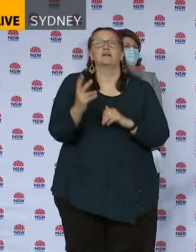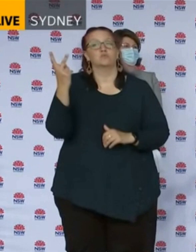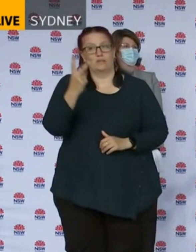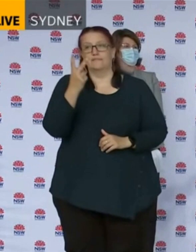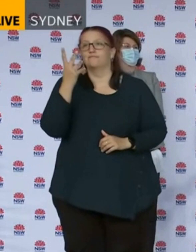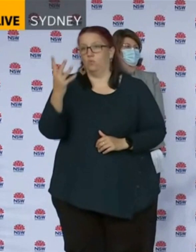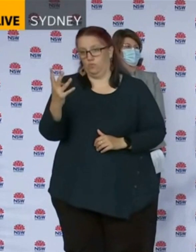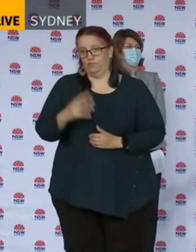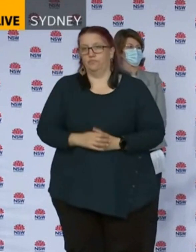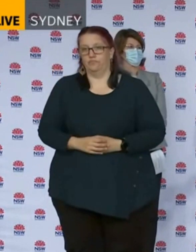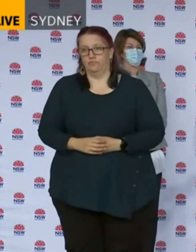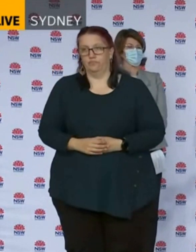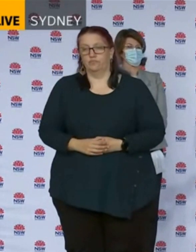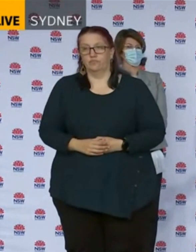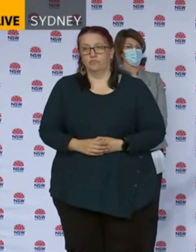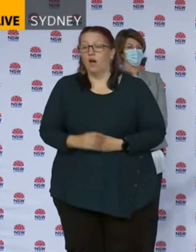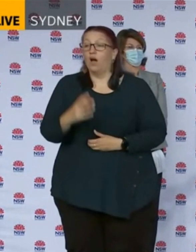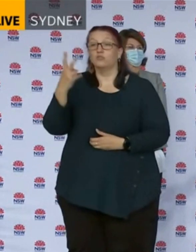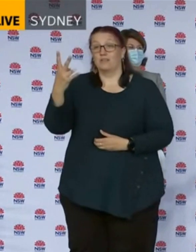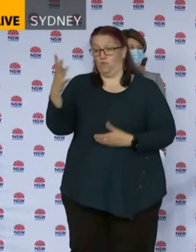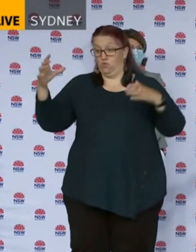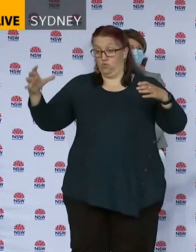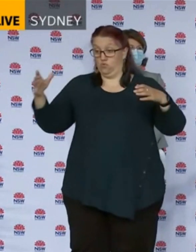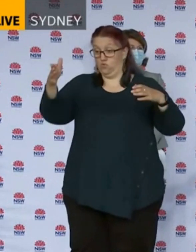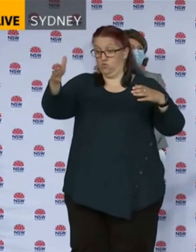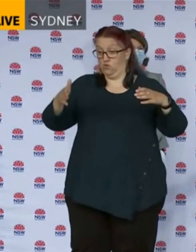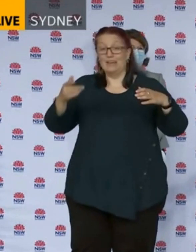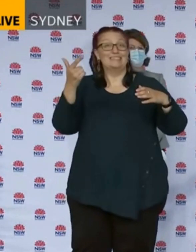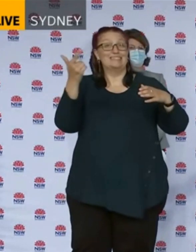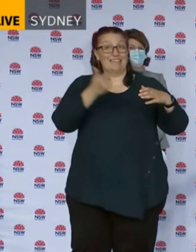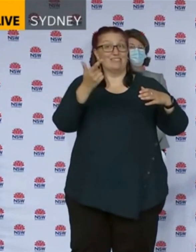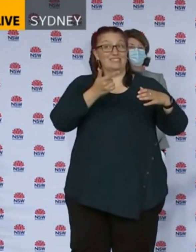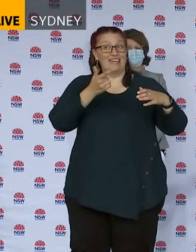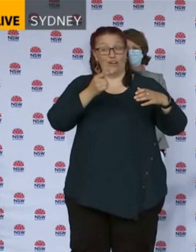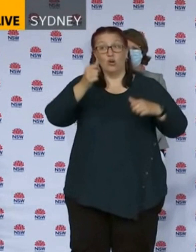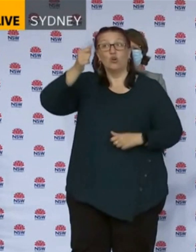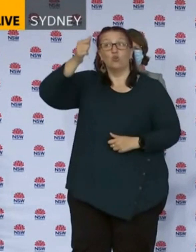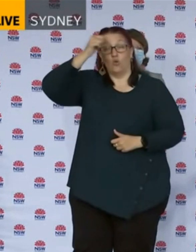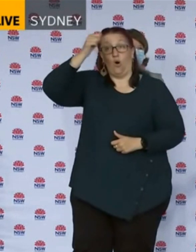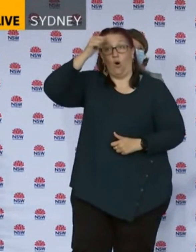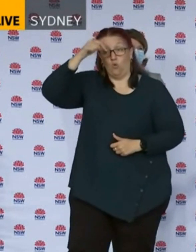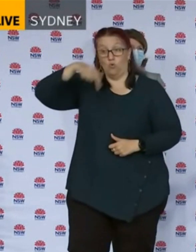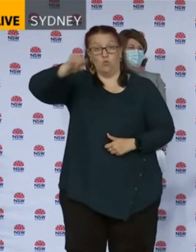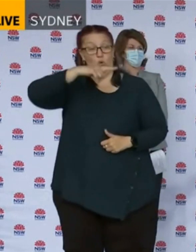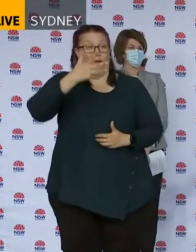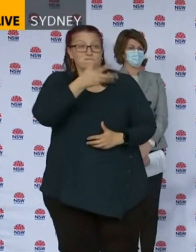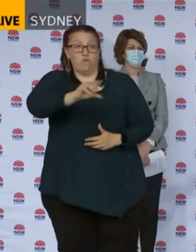of these new cases are linked to previously confirmed cases, with 11 of these linked cases being household